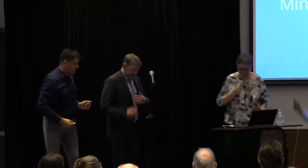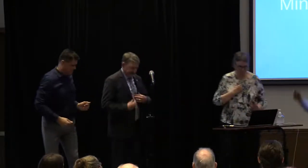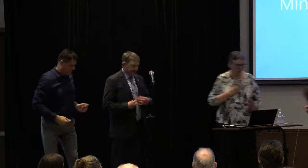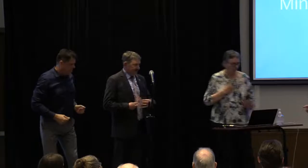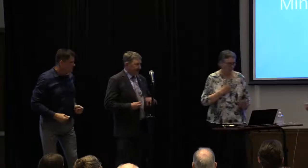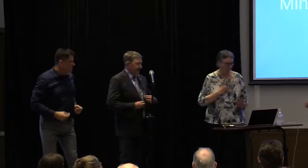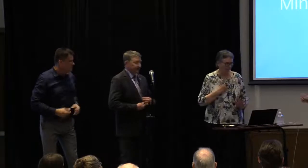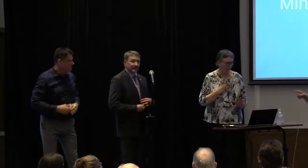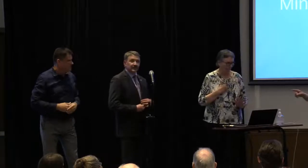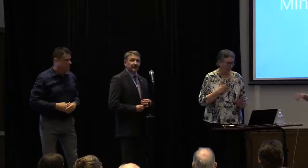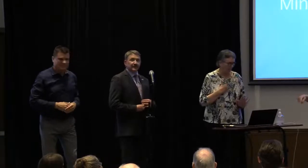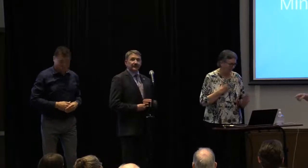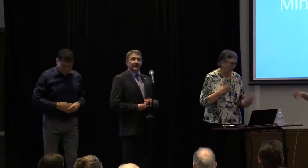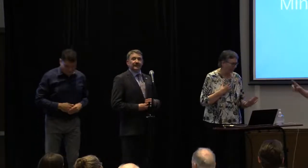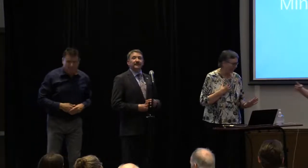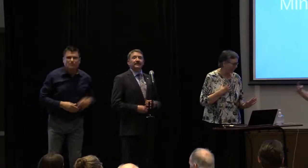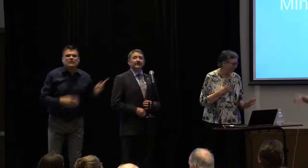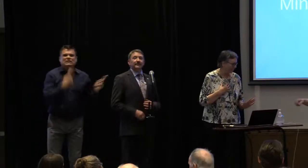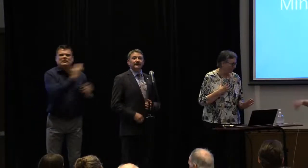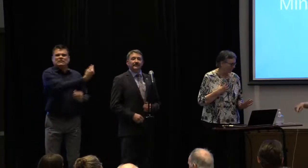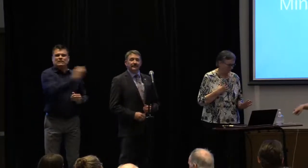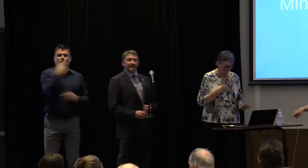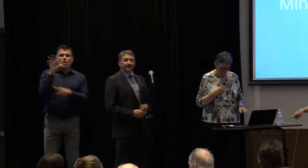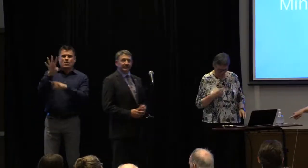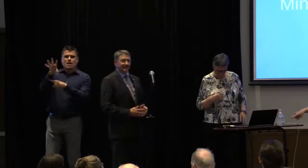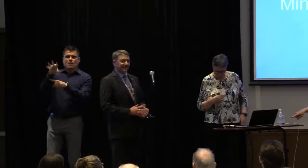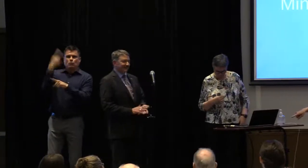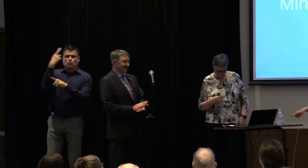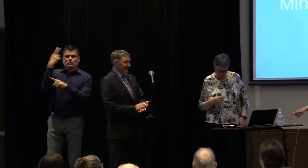Sorry, just having you move over before you speak.